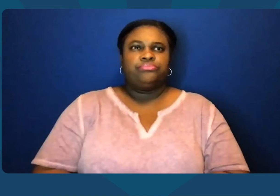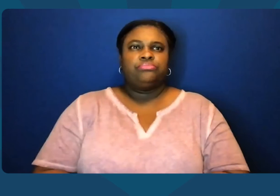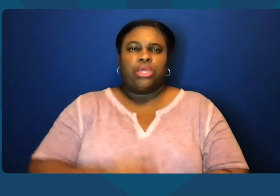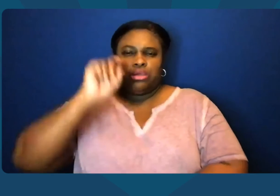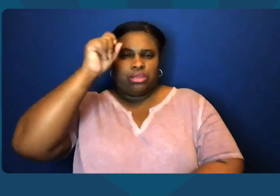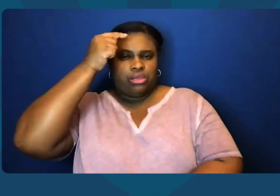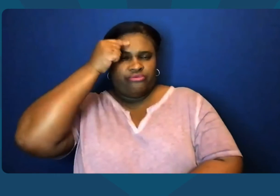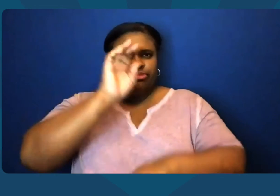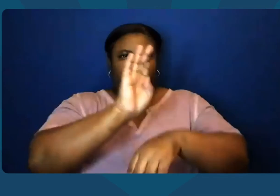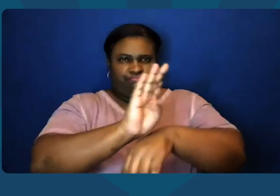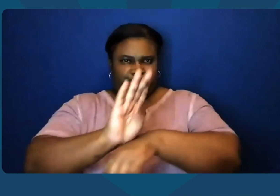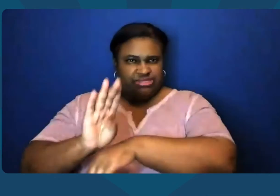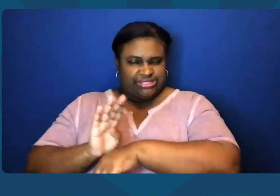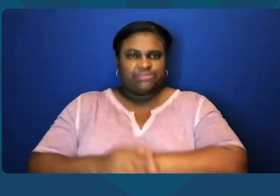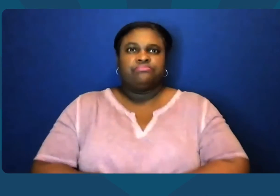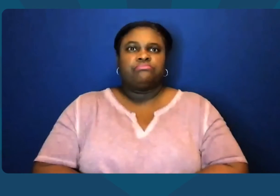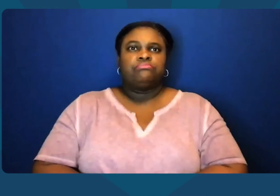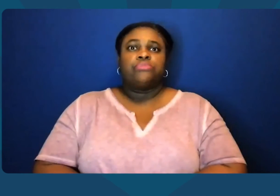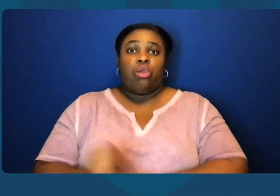nonprofit, and government sectors.